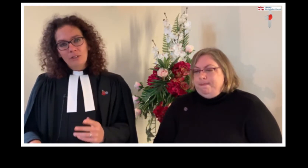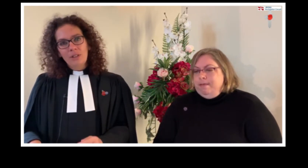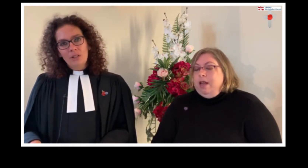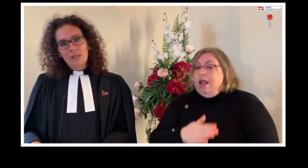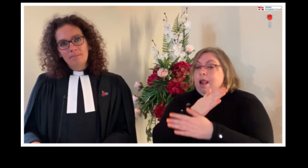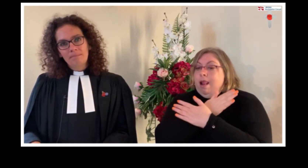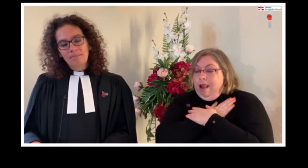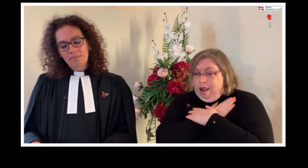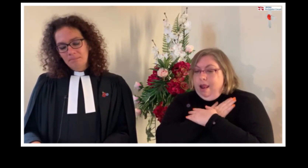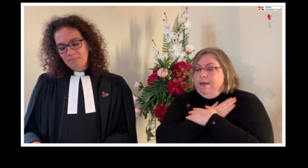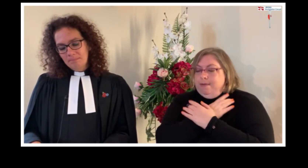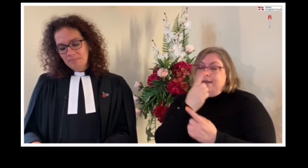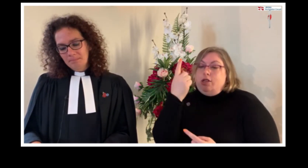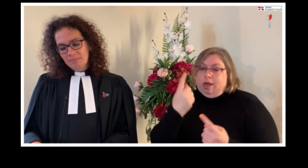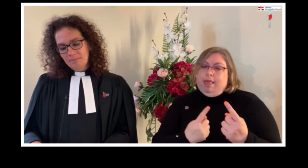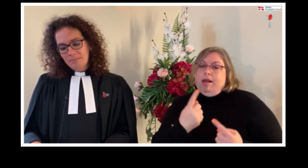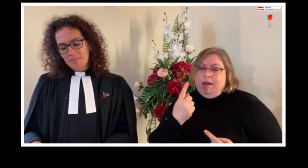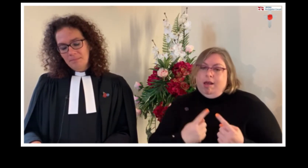cannot love God